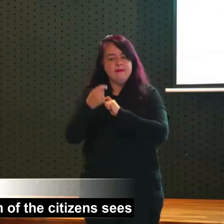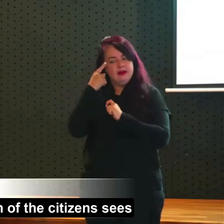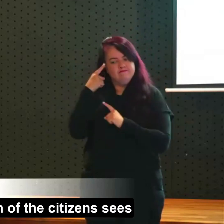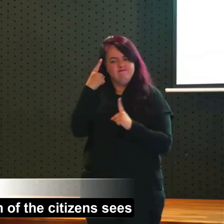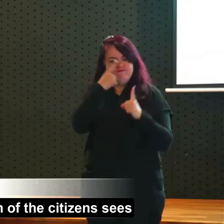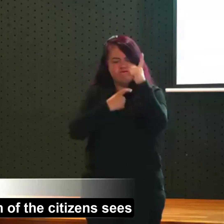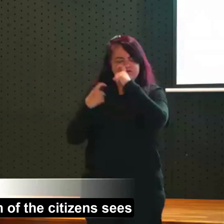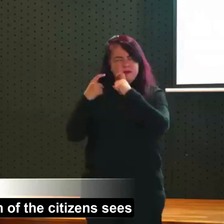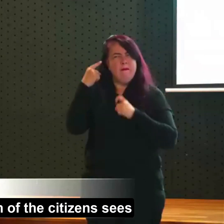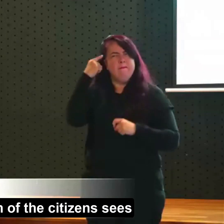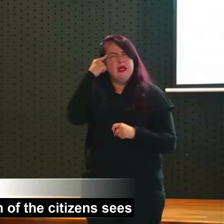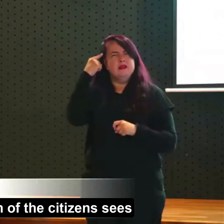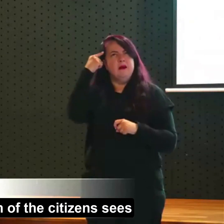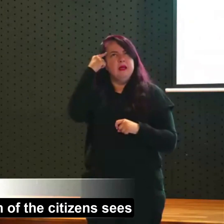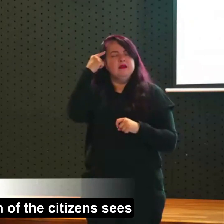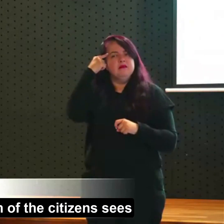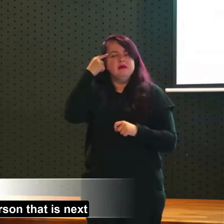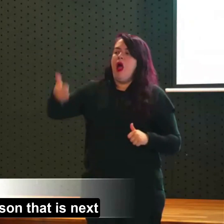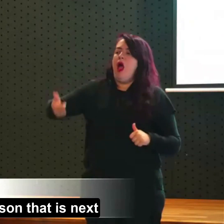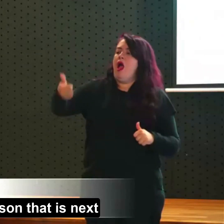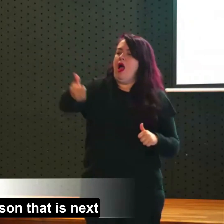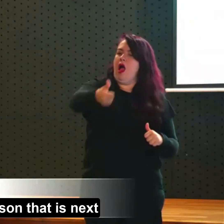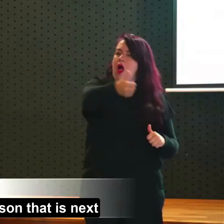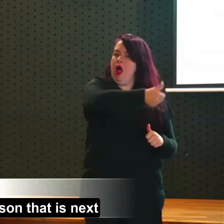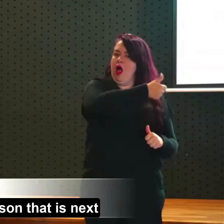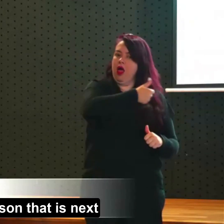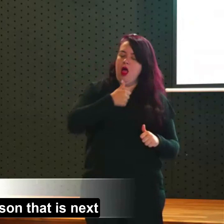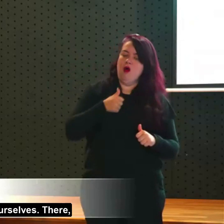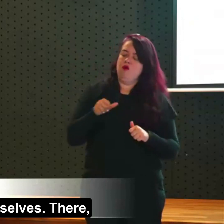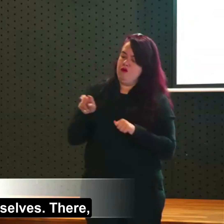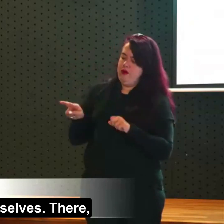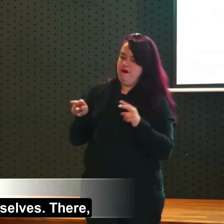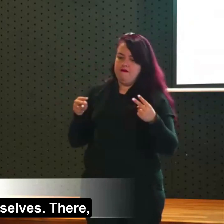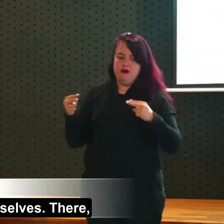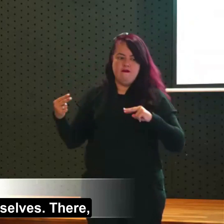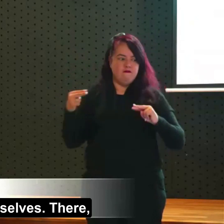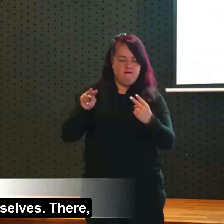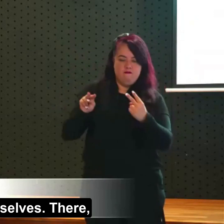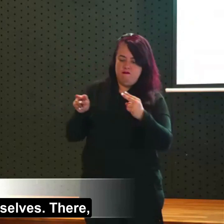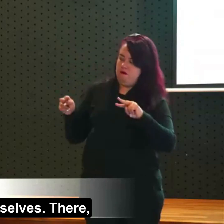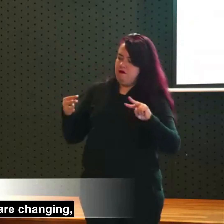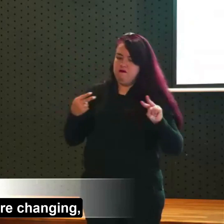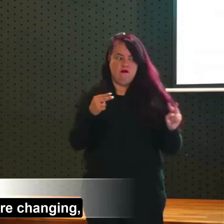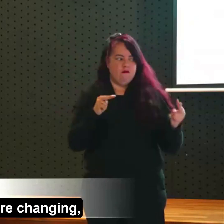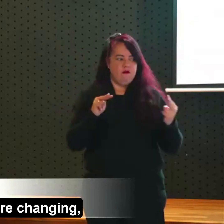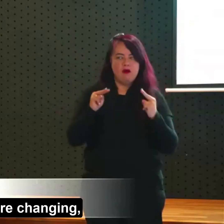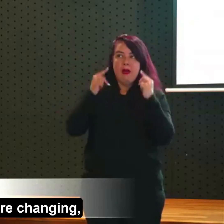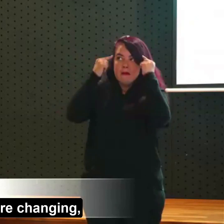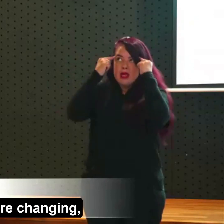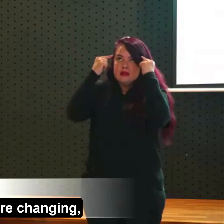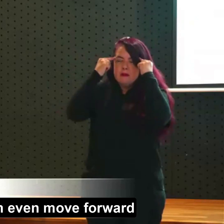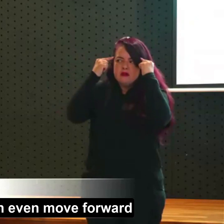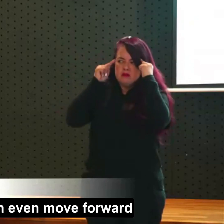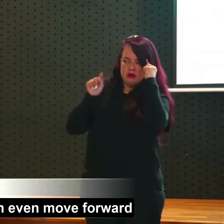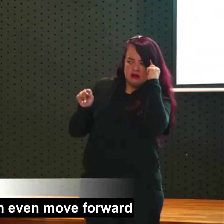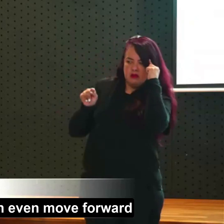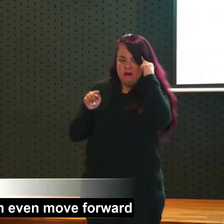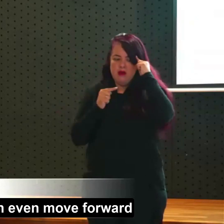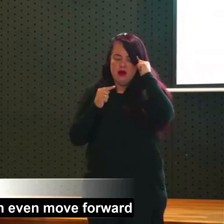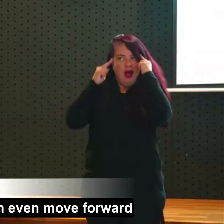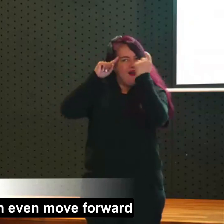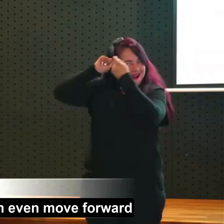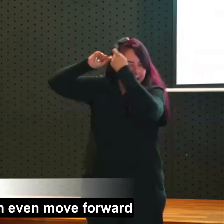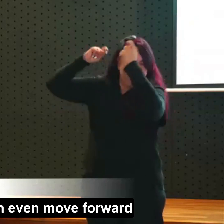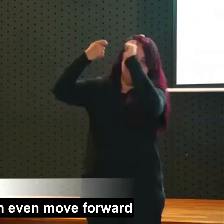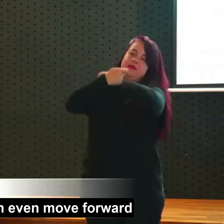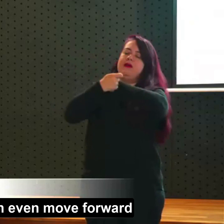how each of the citizens sees the person that is next to ourselves, there we're changing. And